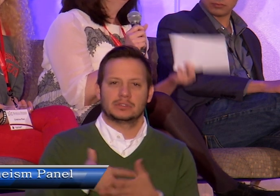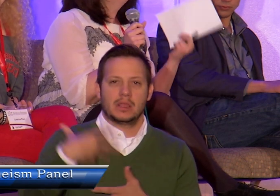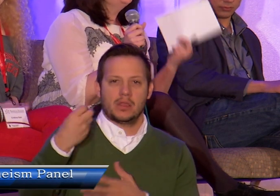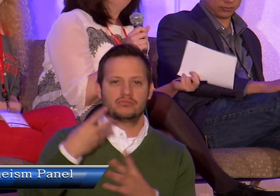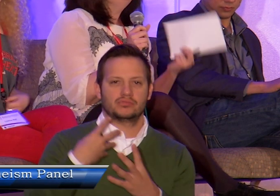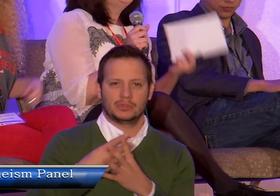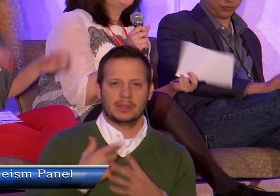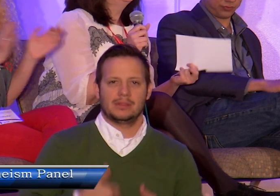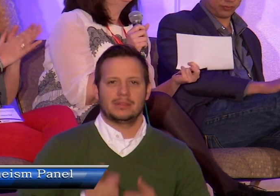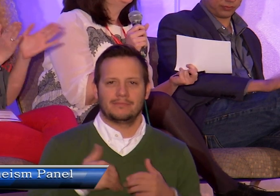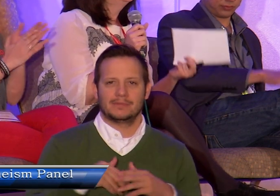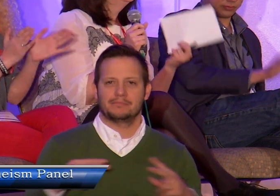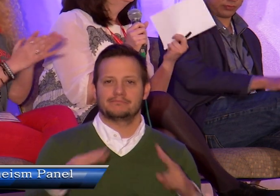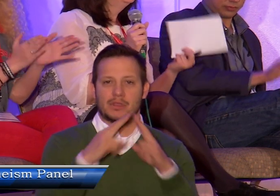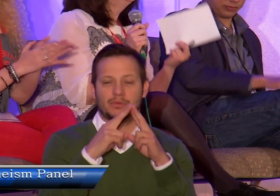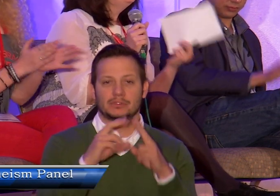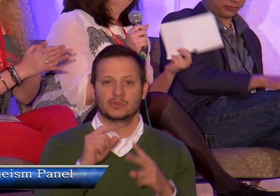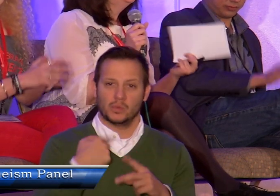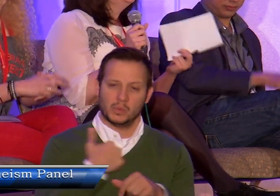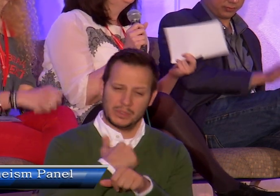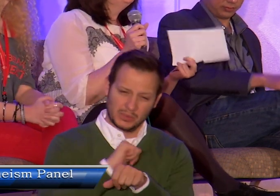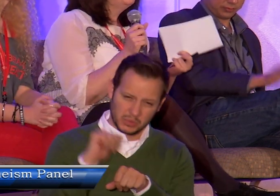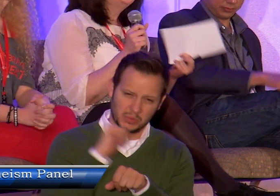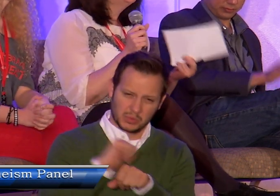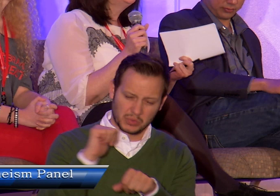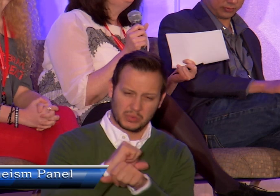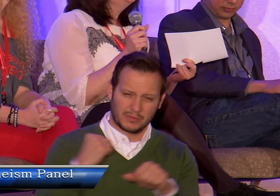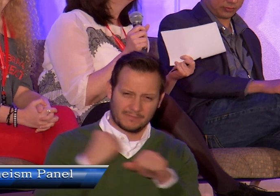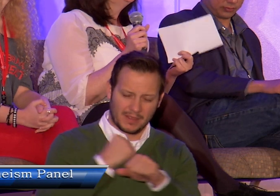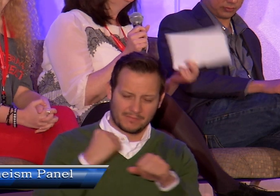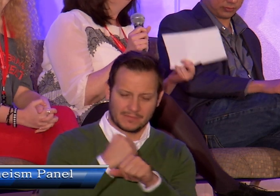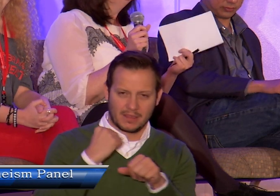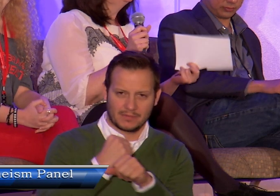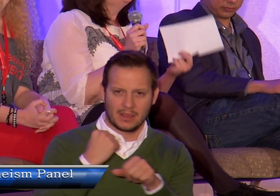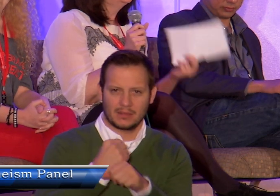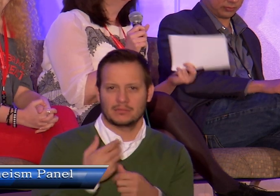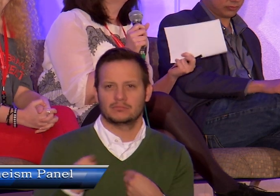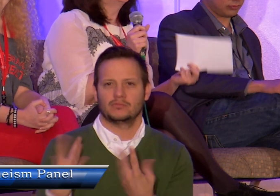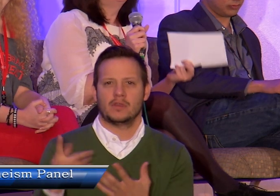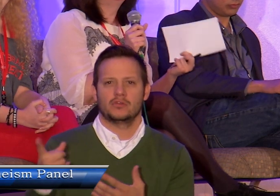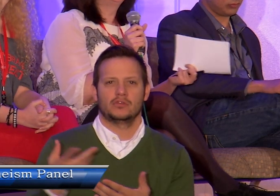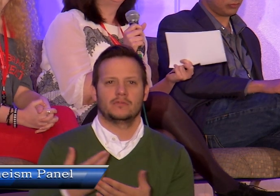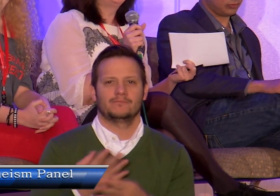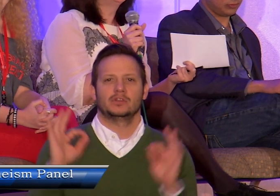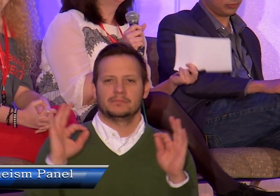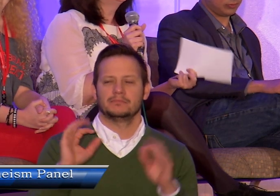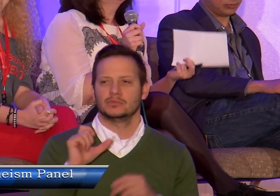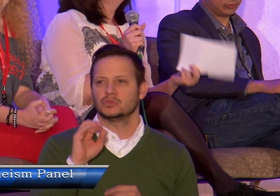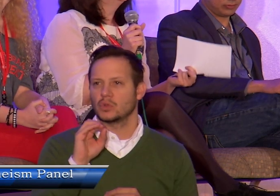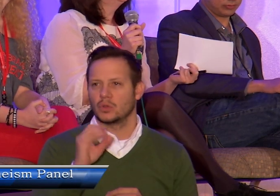So don't forget that. Don't forget, it makes a difference. And even the worst of dictators, like the Iranian